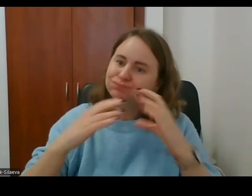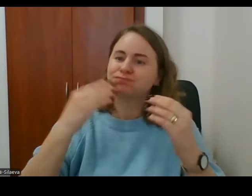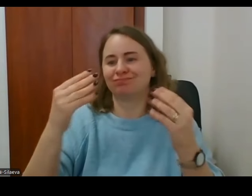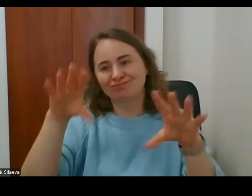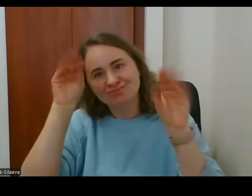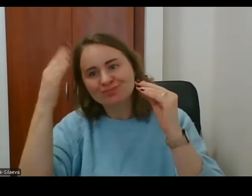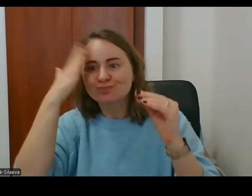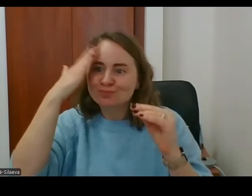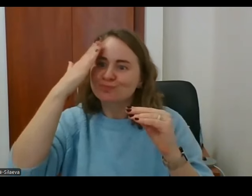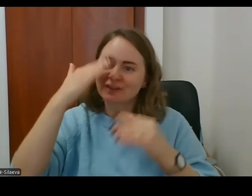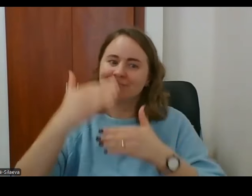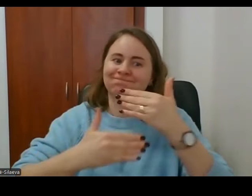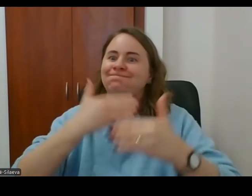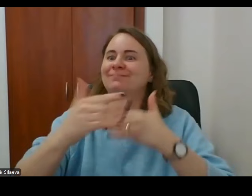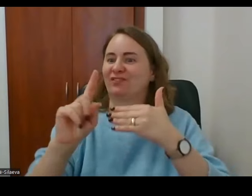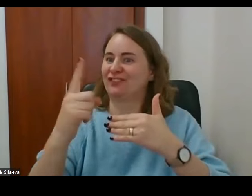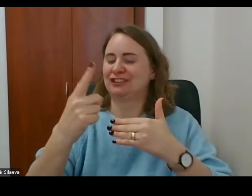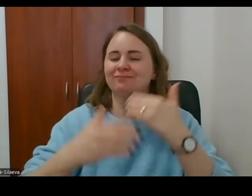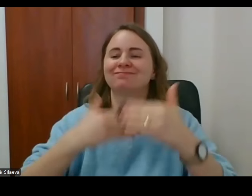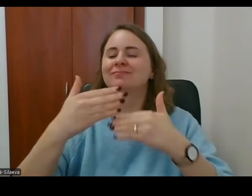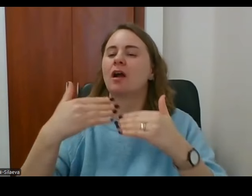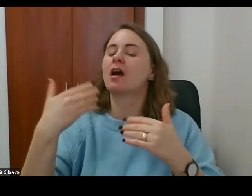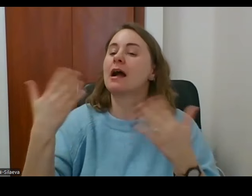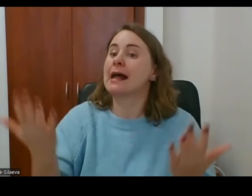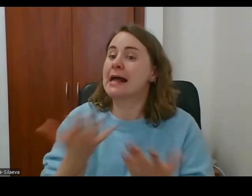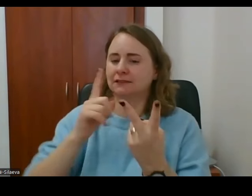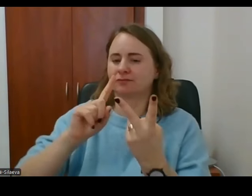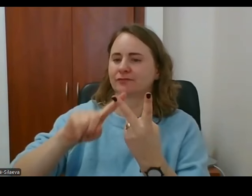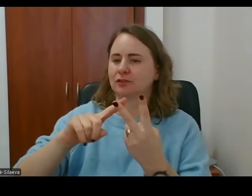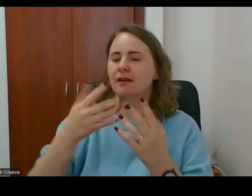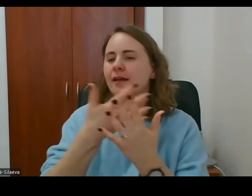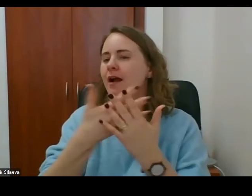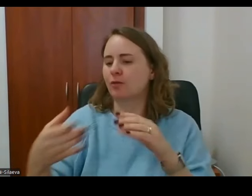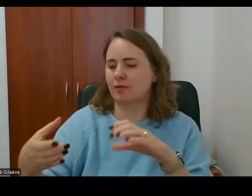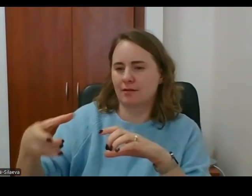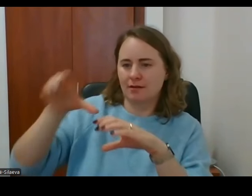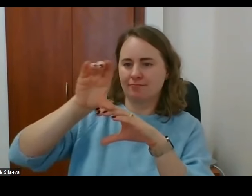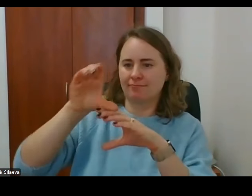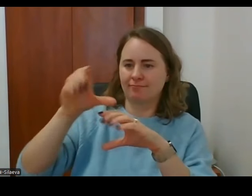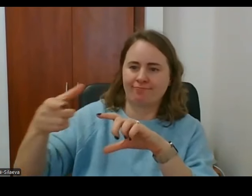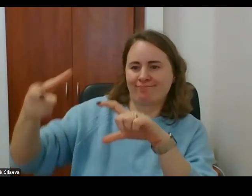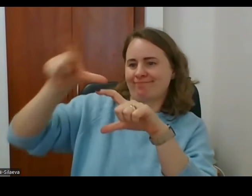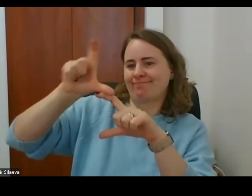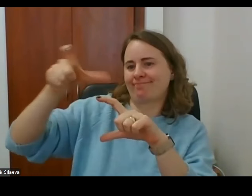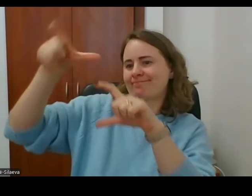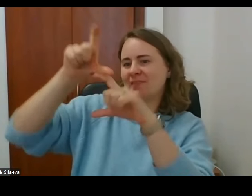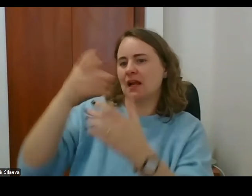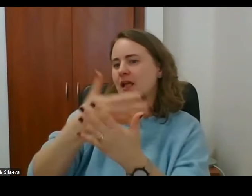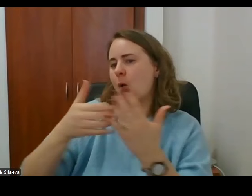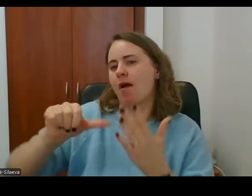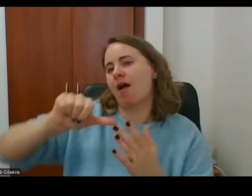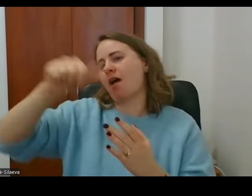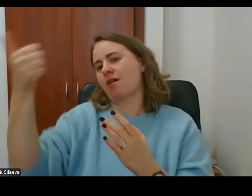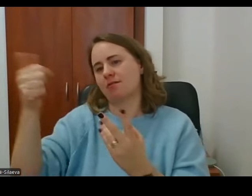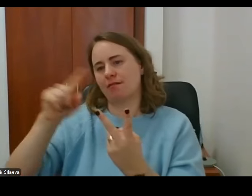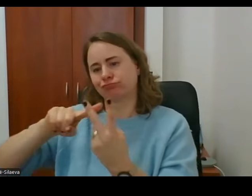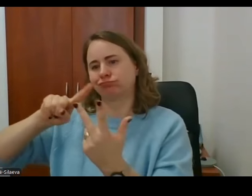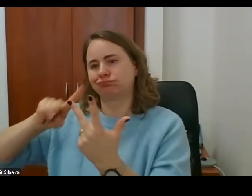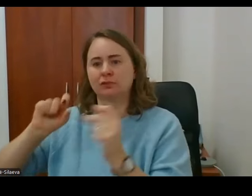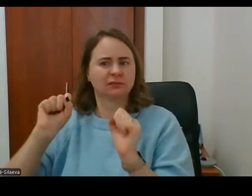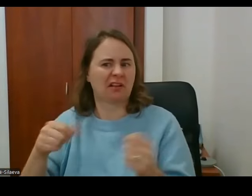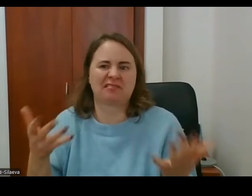So with this image, I want to illustrate the importance of first language acquisition. So if the child